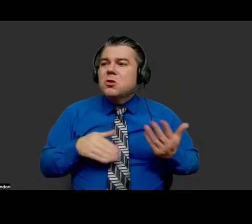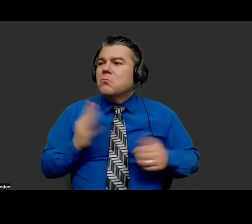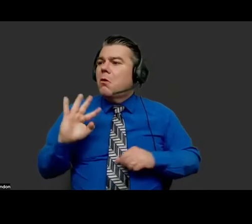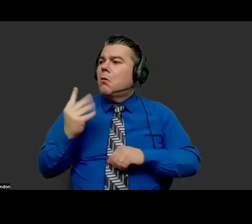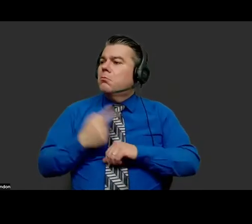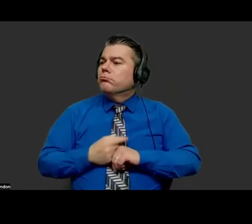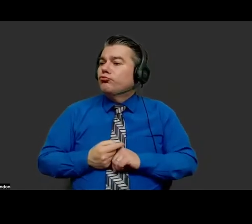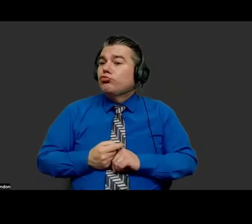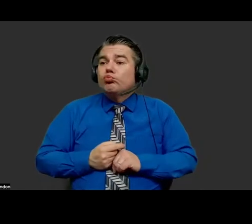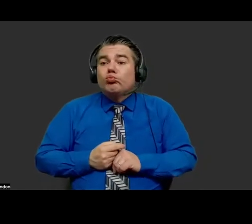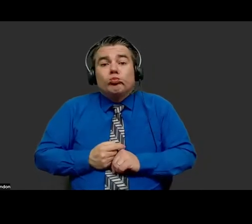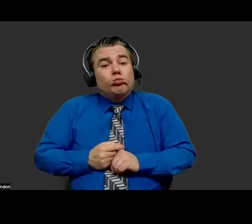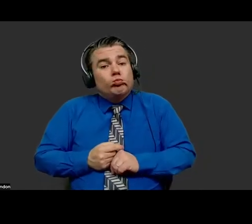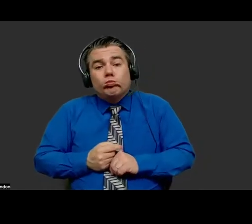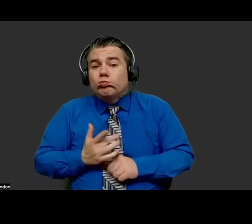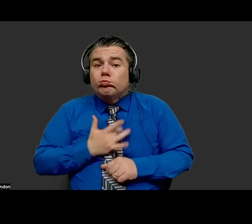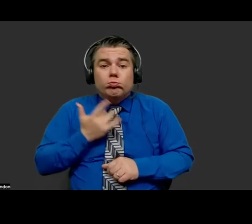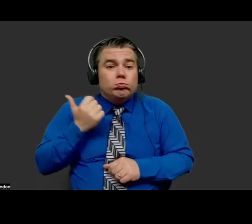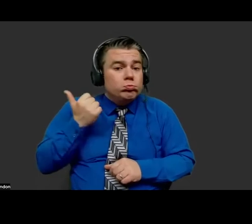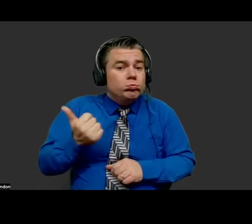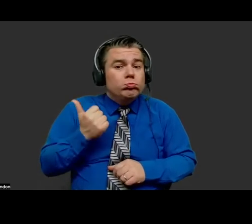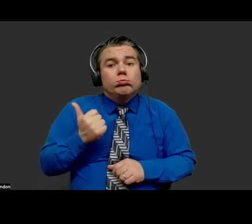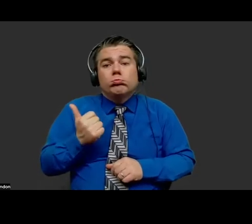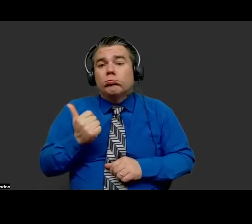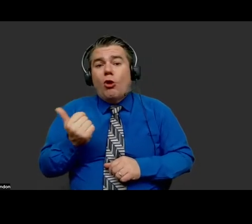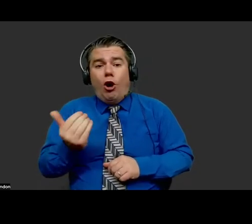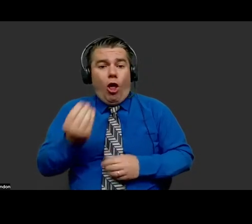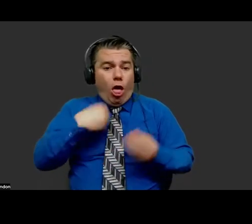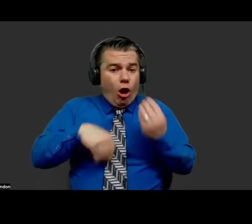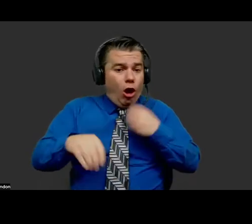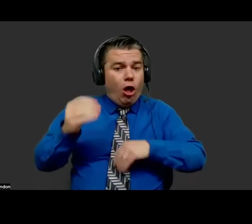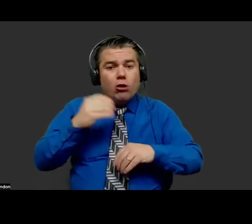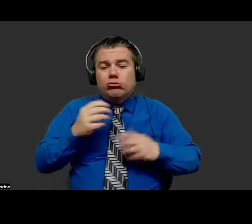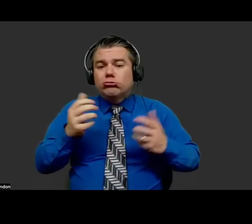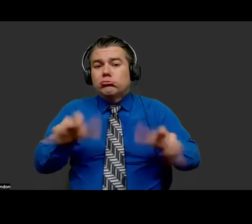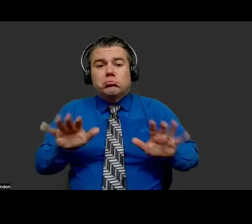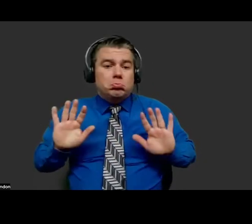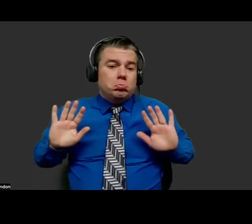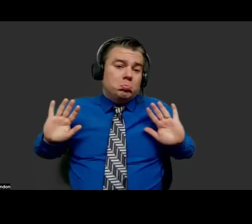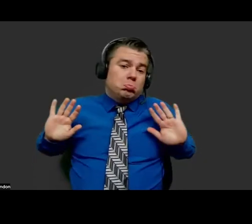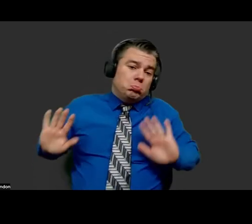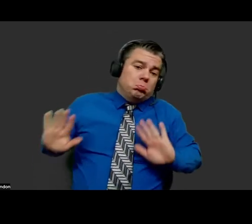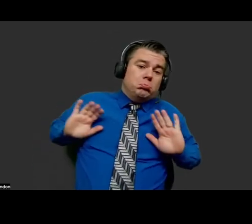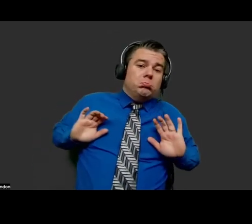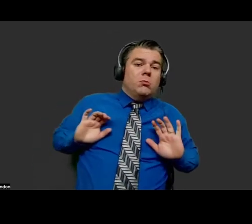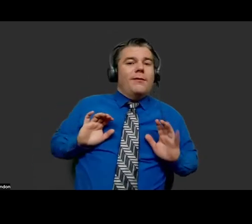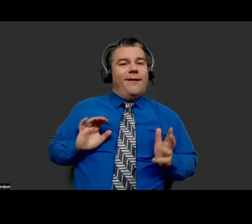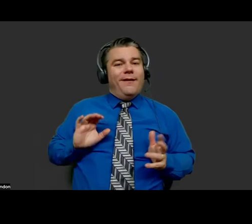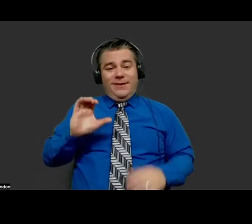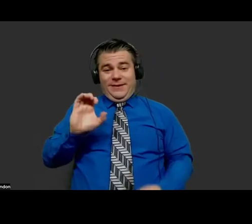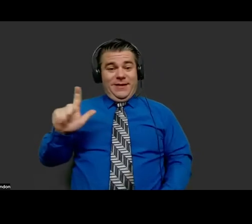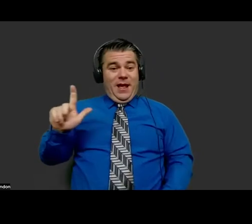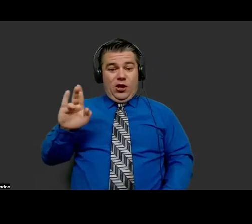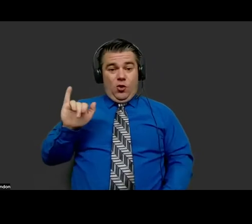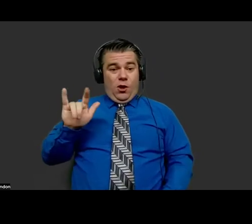nope, I feel really good and I don't want to go and eat the junk. So there was not only this cellular